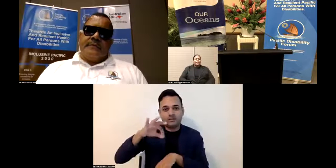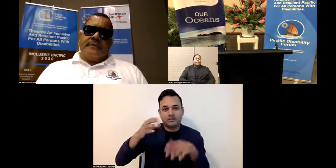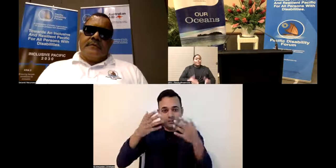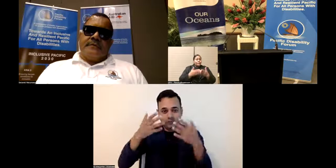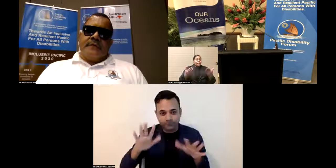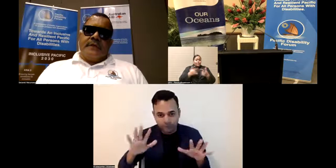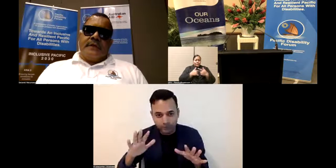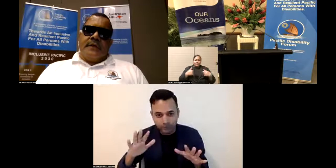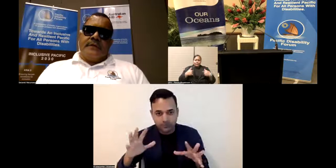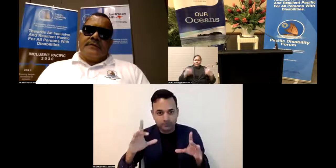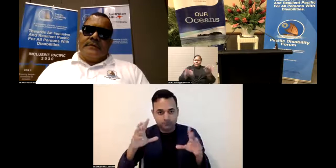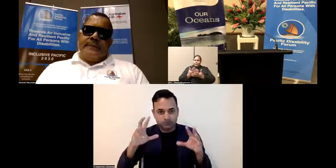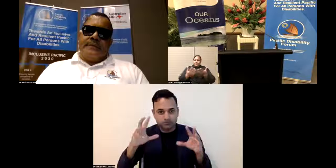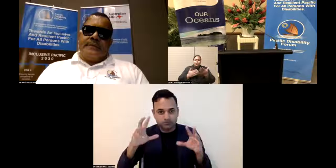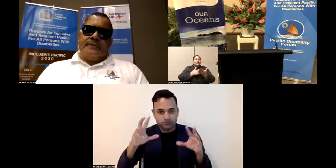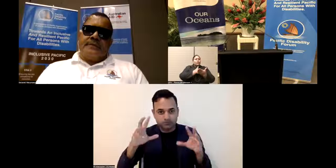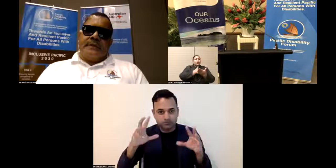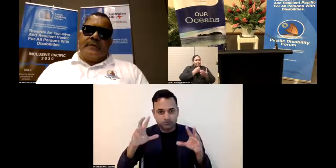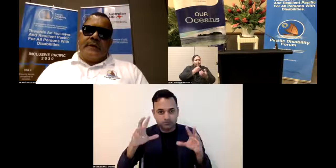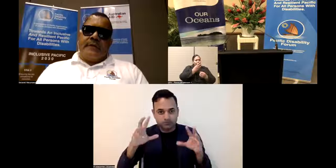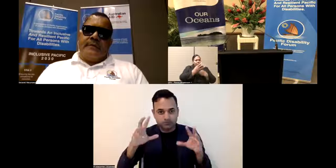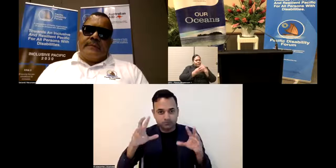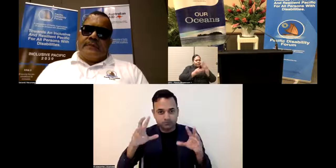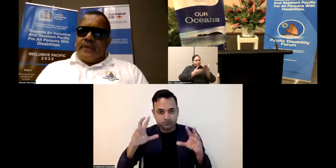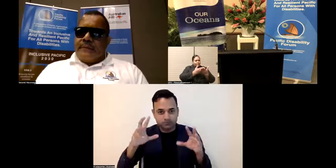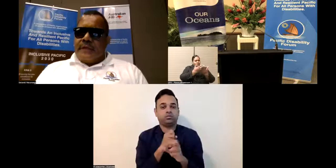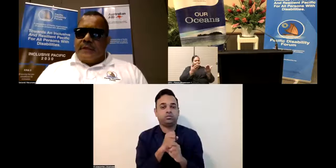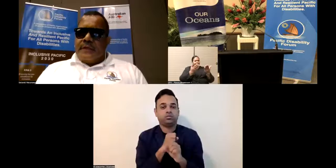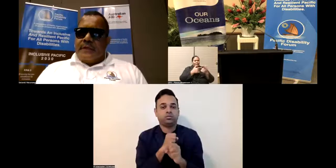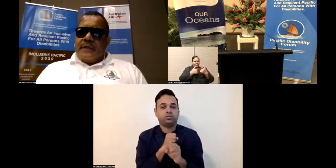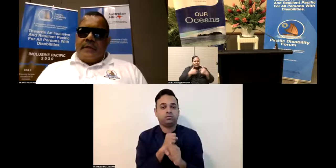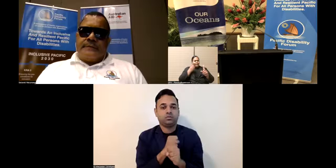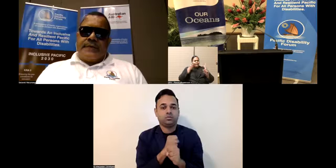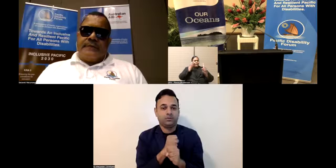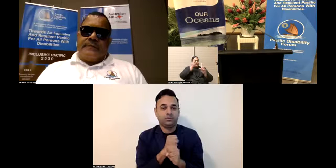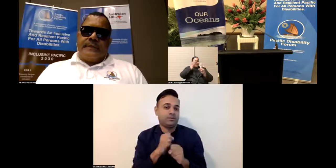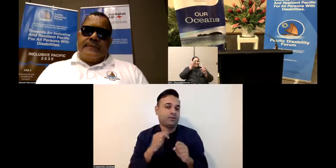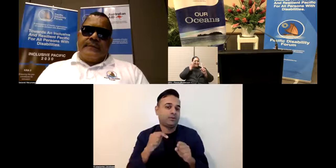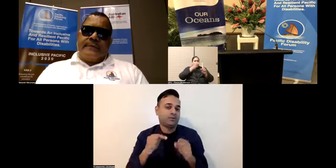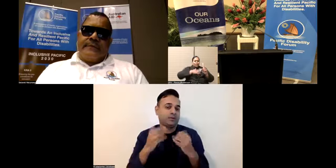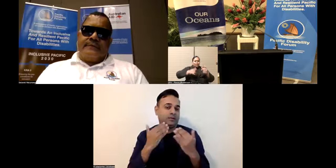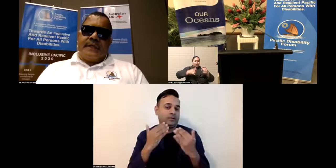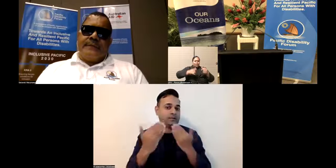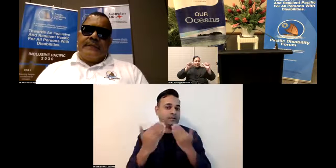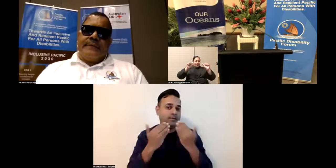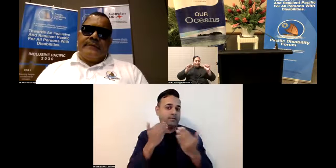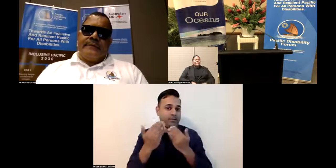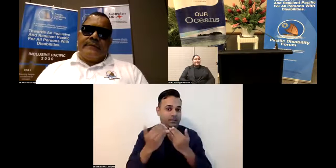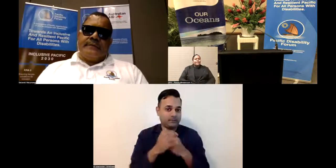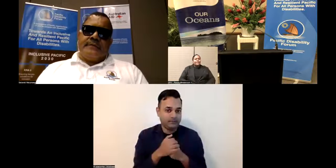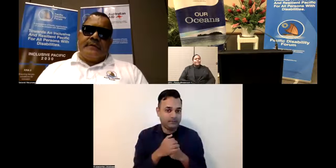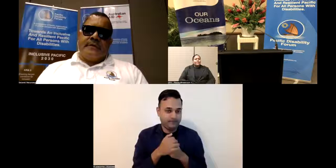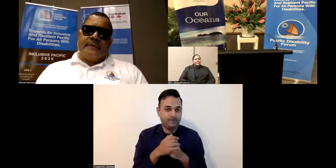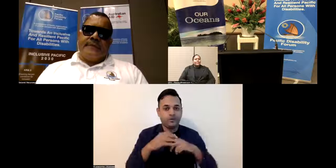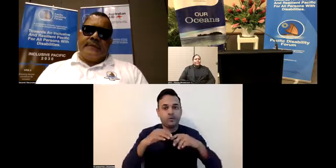objective and also it's been translated in an outcome to have an objective to raise the Pacific voice, elevating